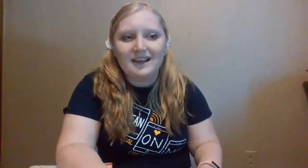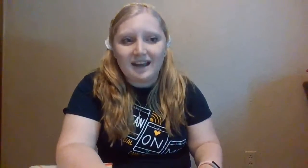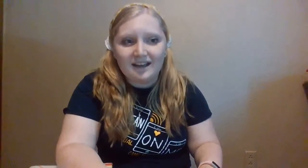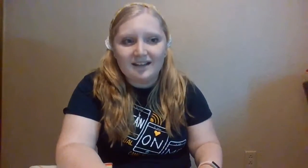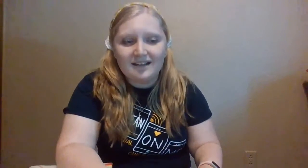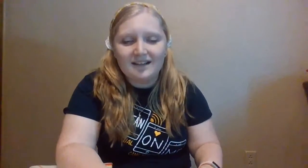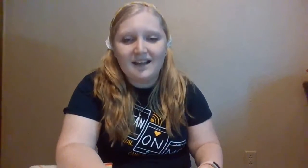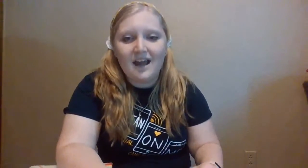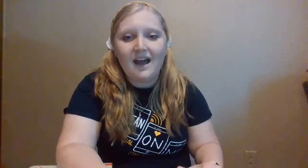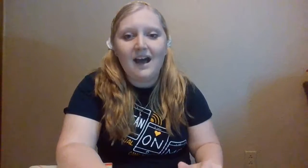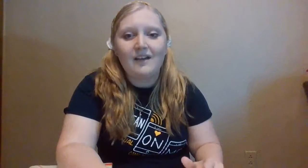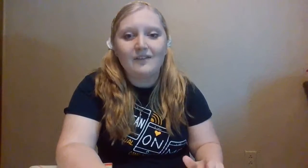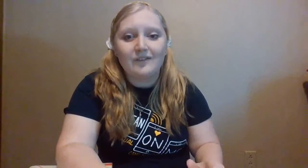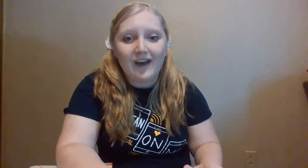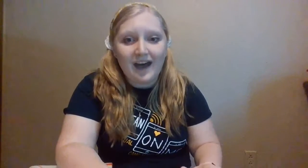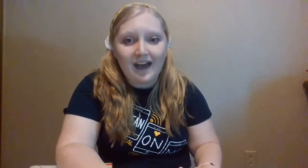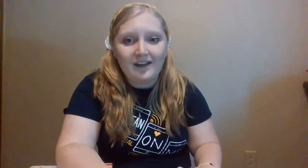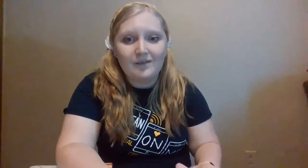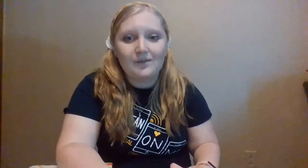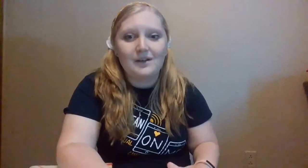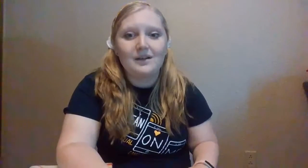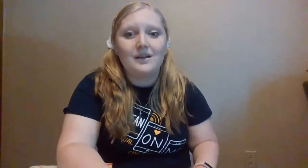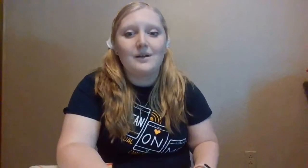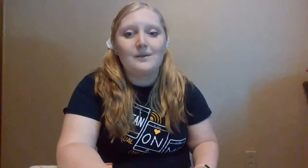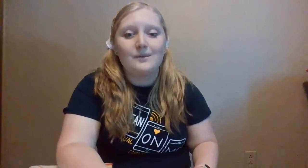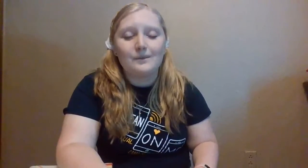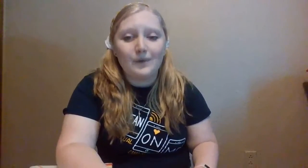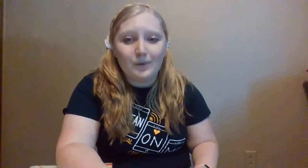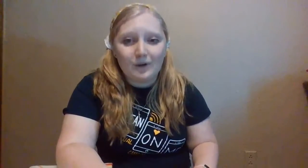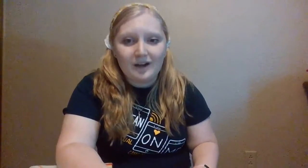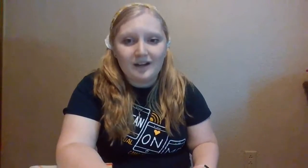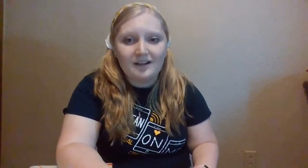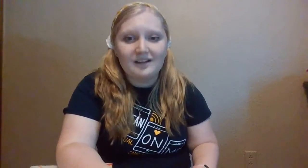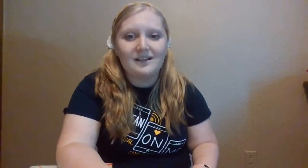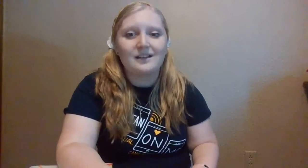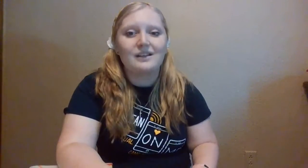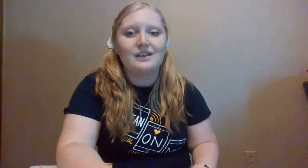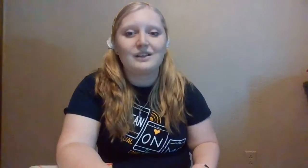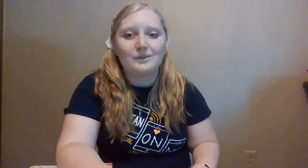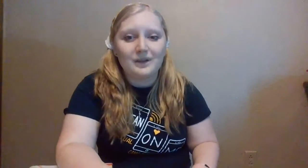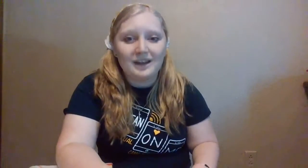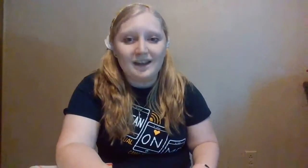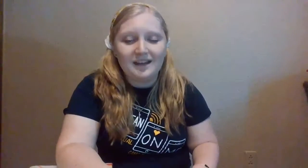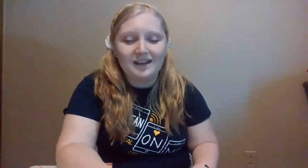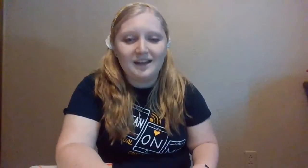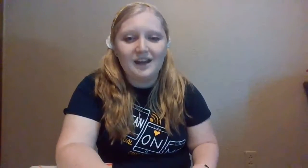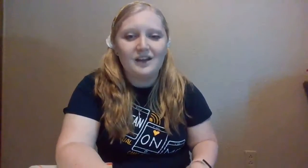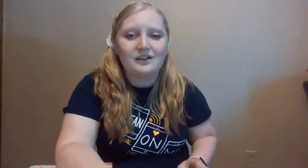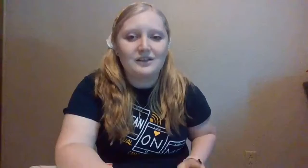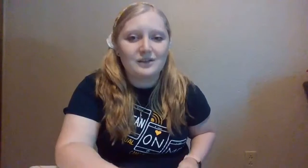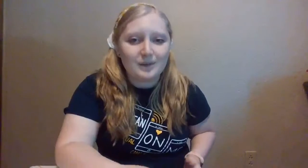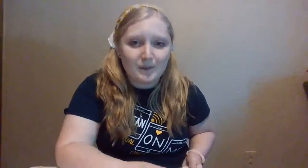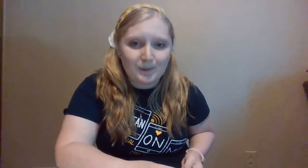6, 5, 4, 3,